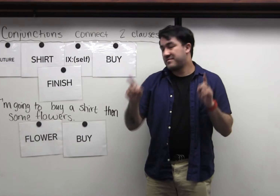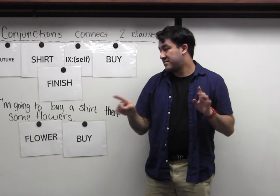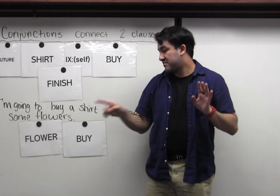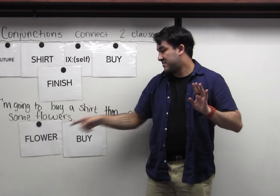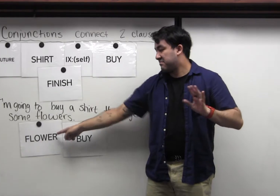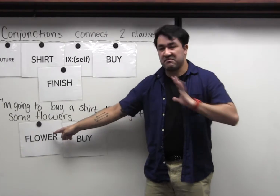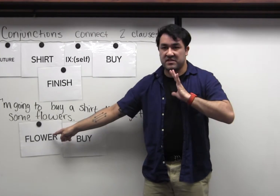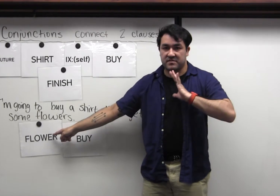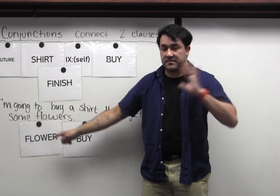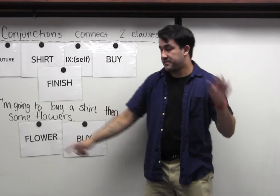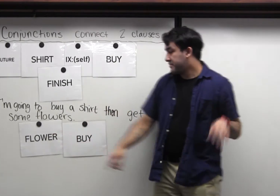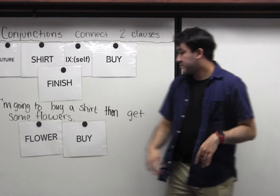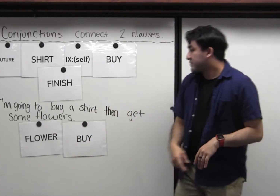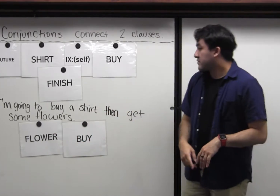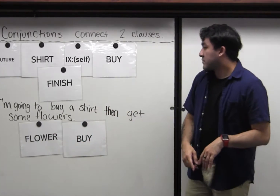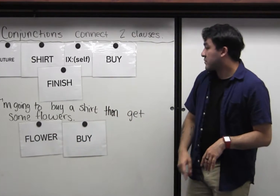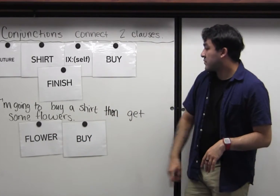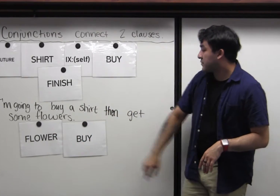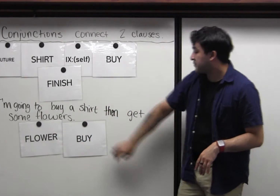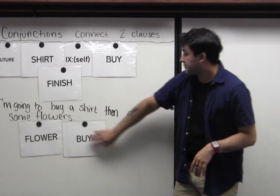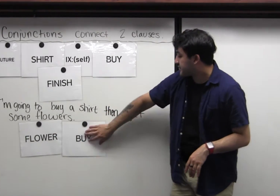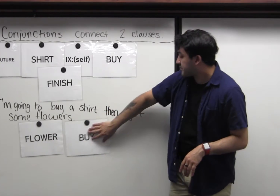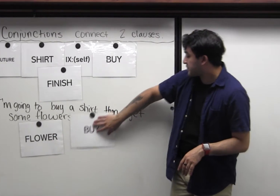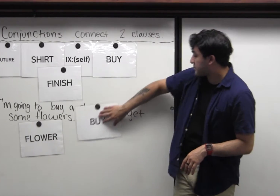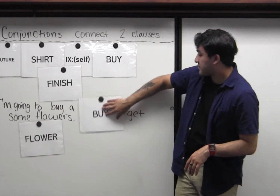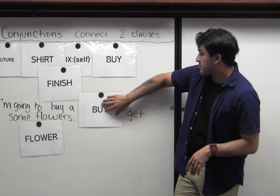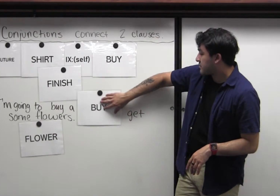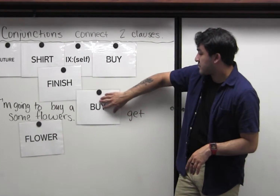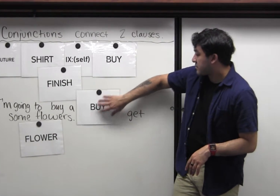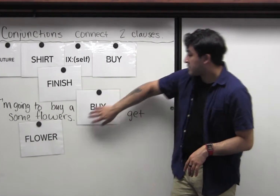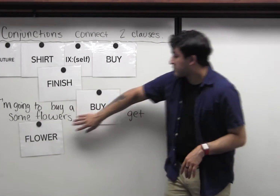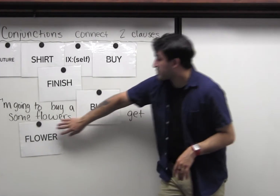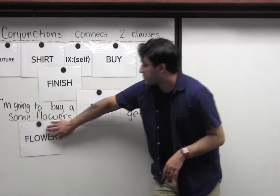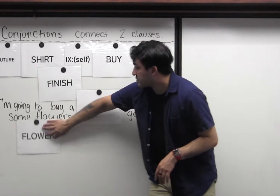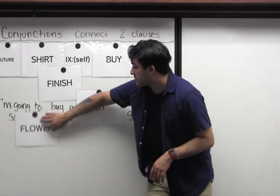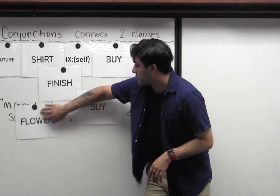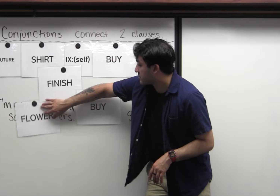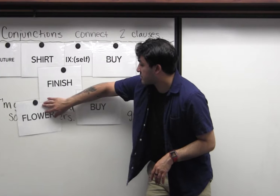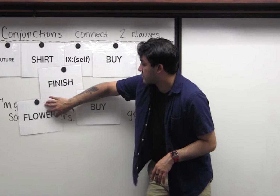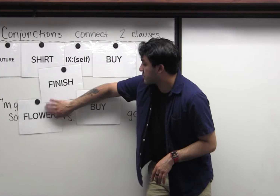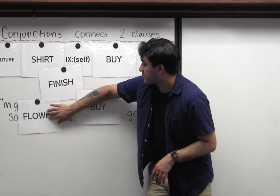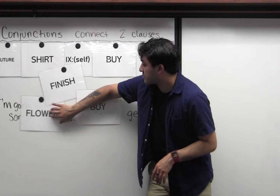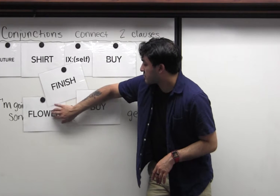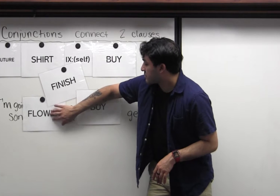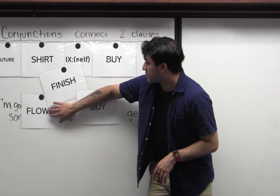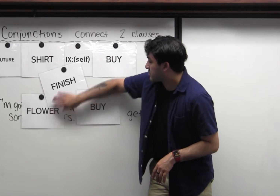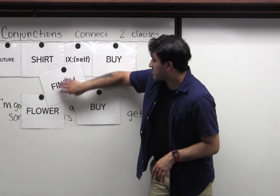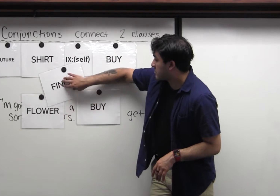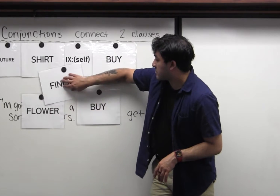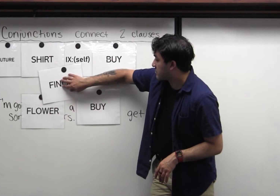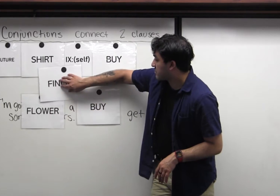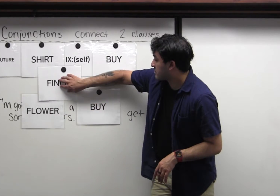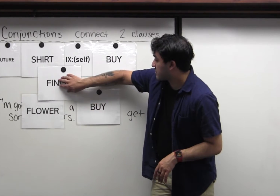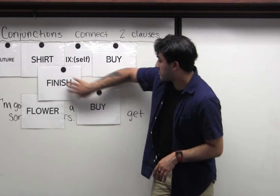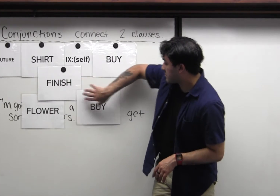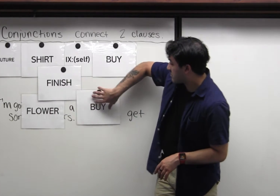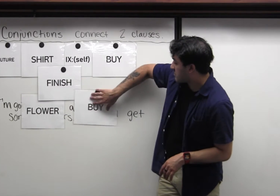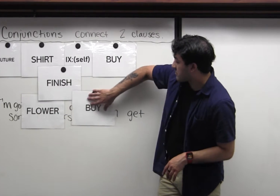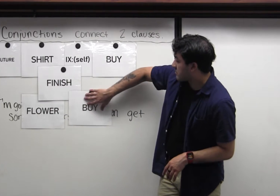signs and we can make it a little bit more. But, for today, let's just keep it as flowers by, or flower by. Okay, so we're not going to